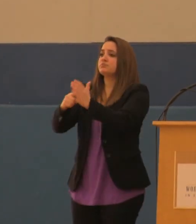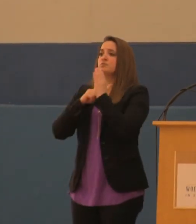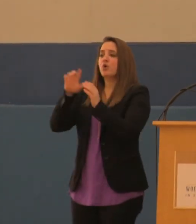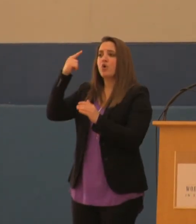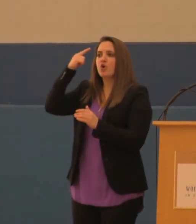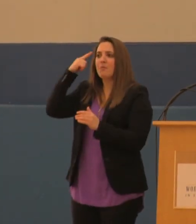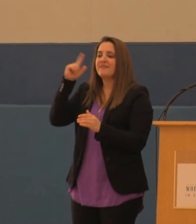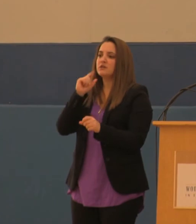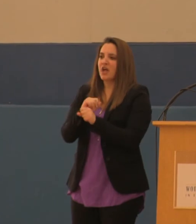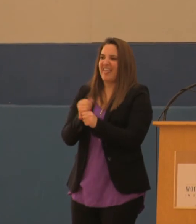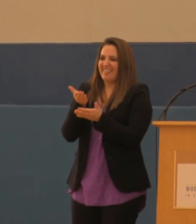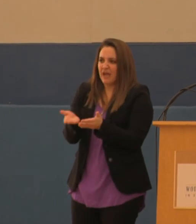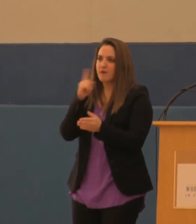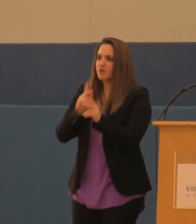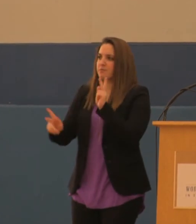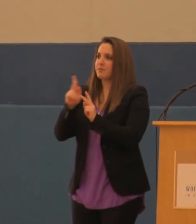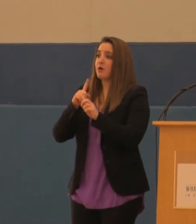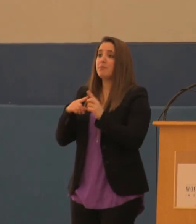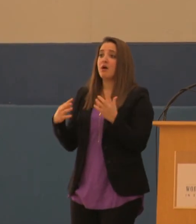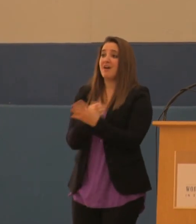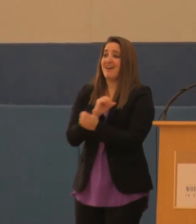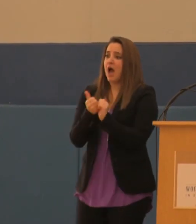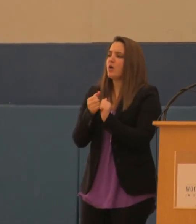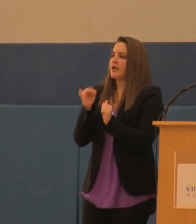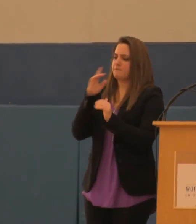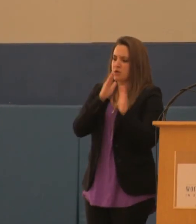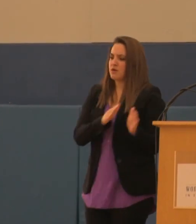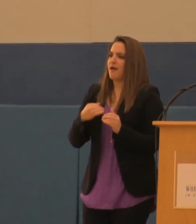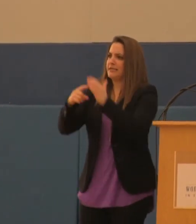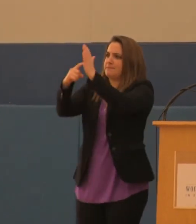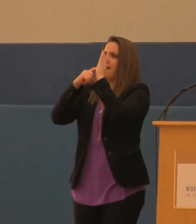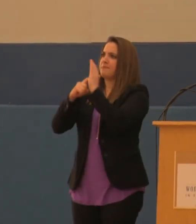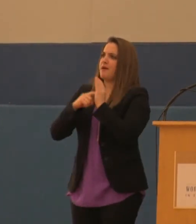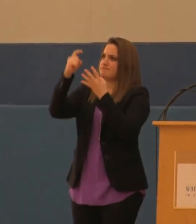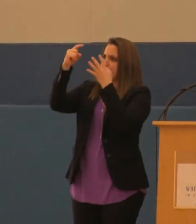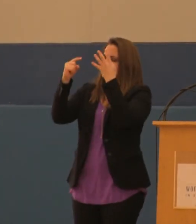people, and we're only going to get it if we're organized and demand it.